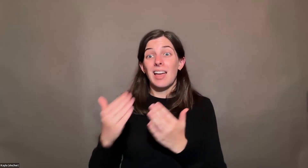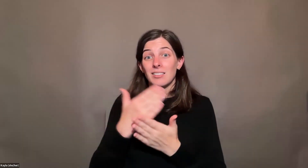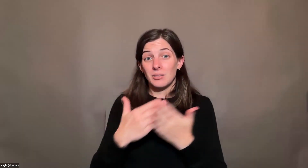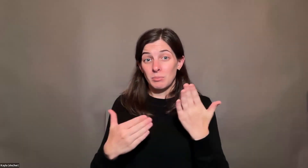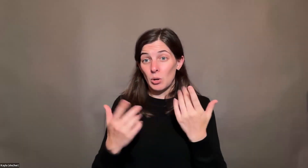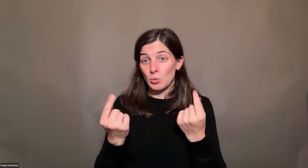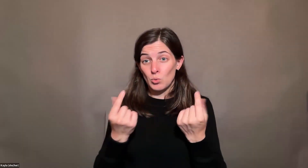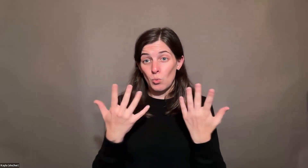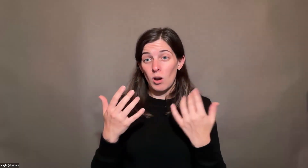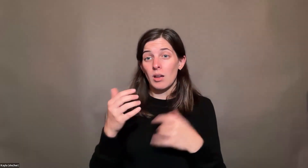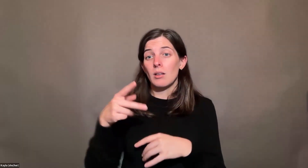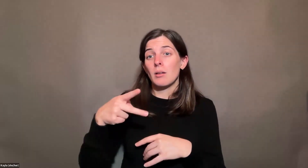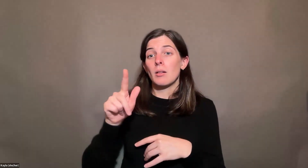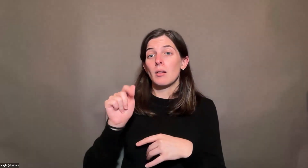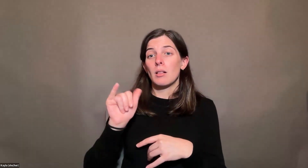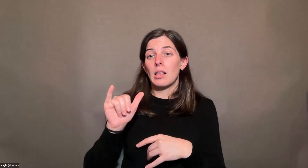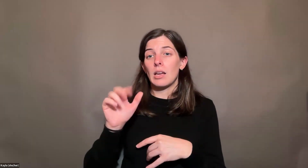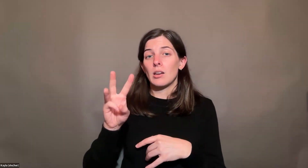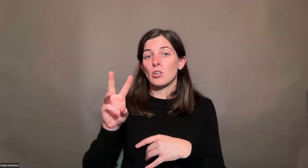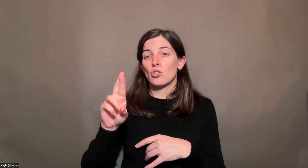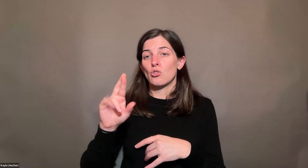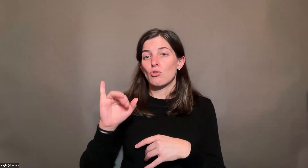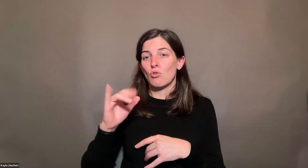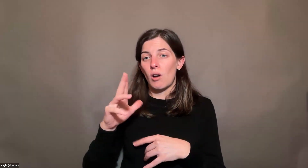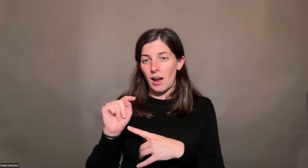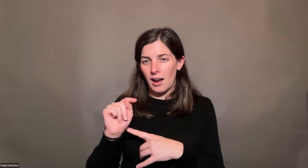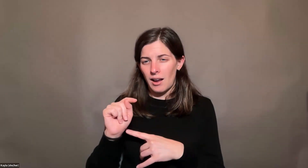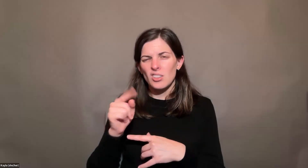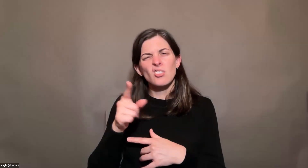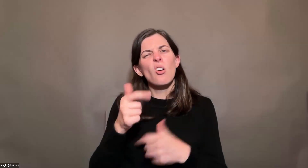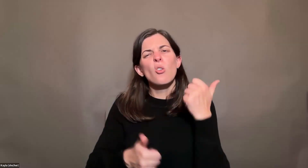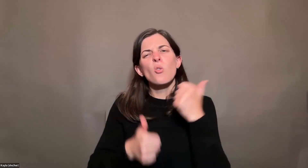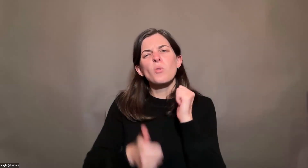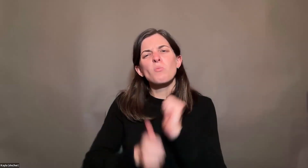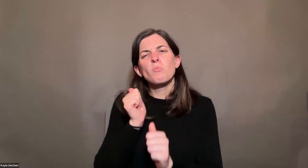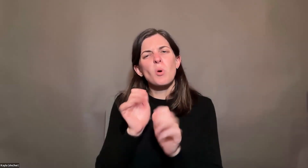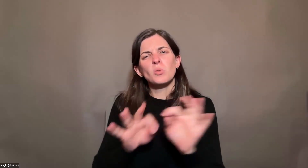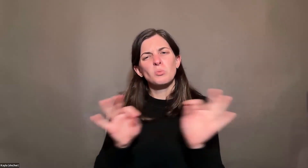playwright, so which is the most important part. So I write one playwright test